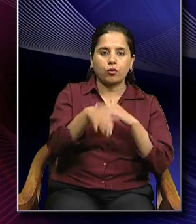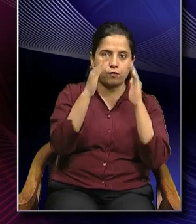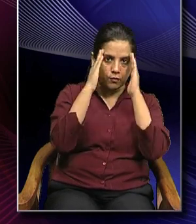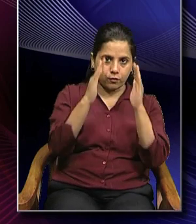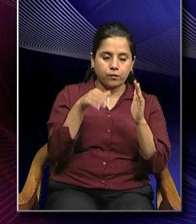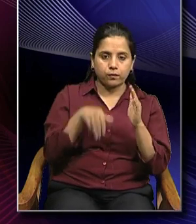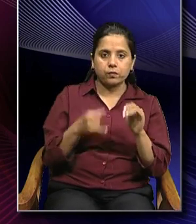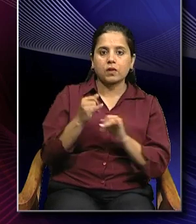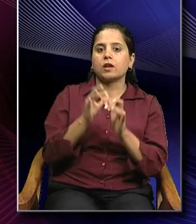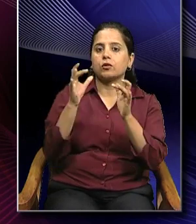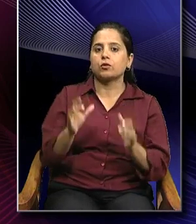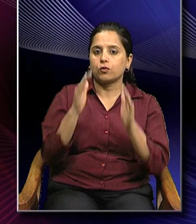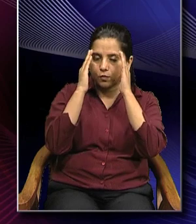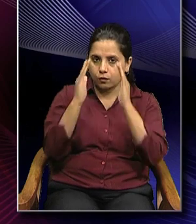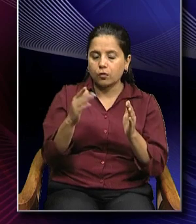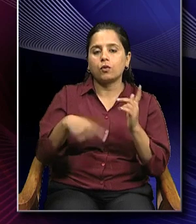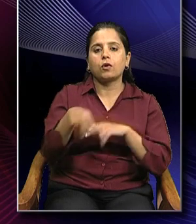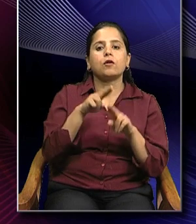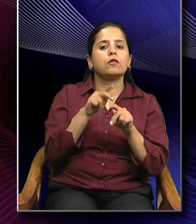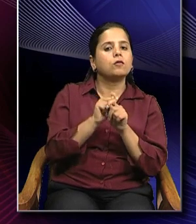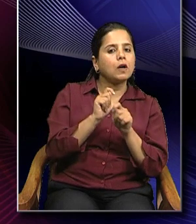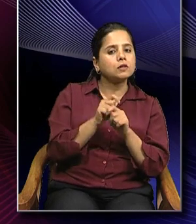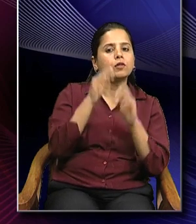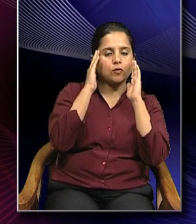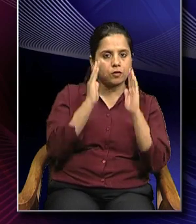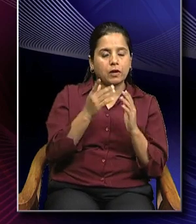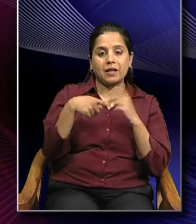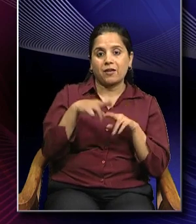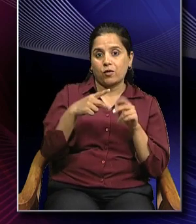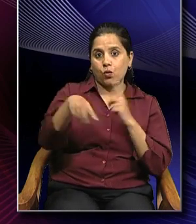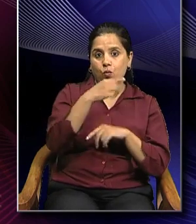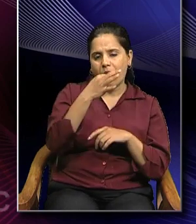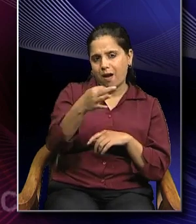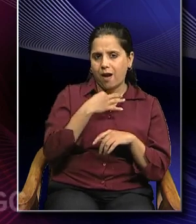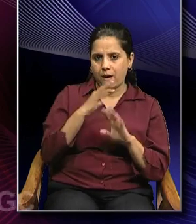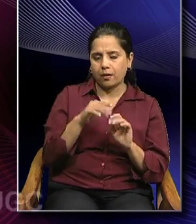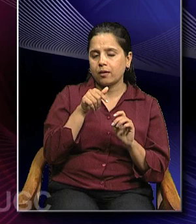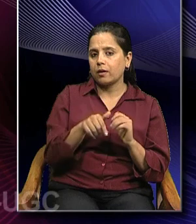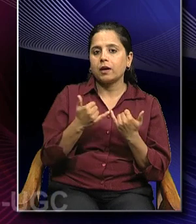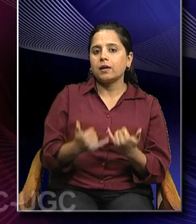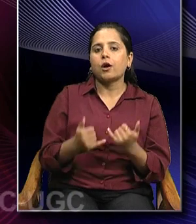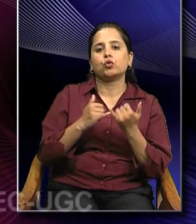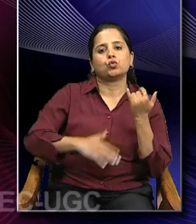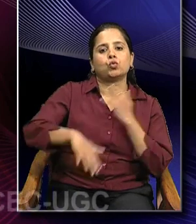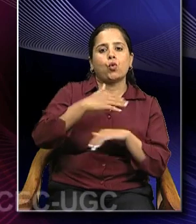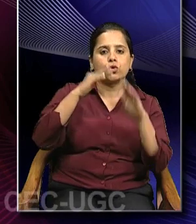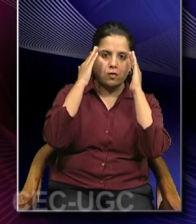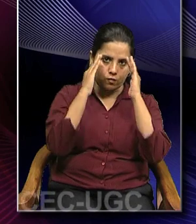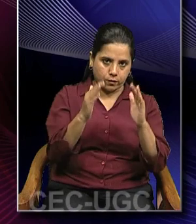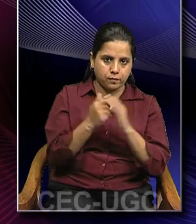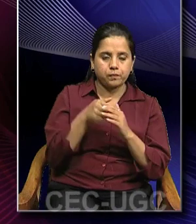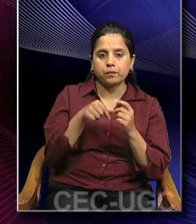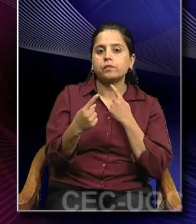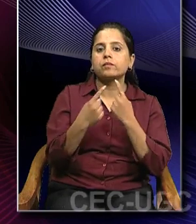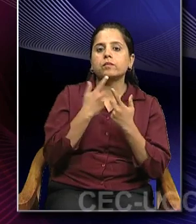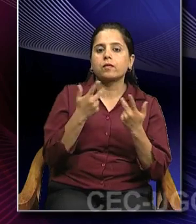institutional focus, and then to a functional focus, and if you ask me, eventually it is coming to a social focus, where we are